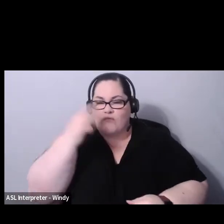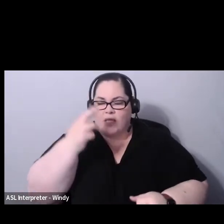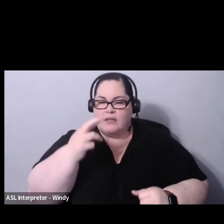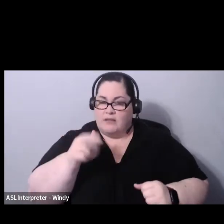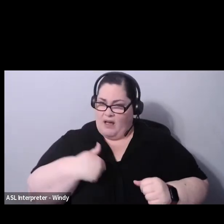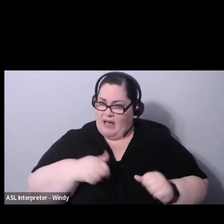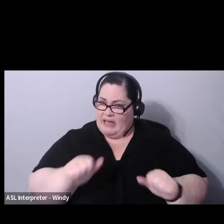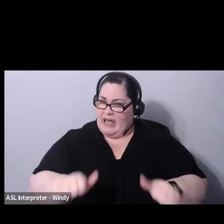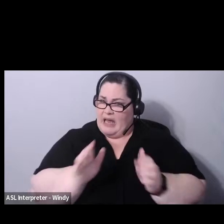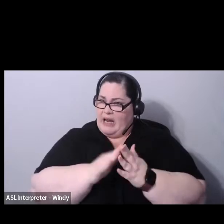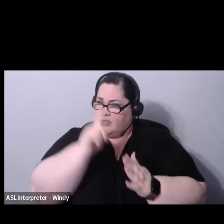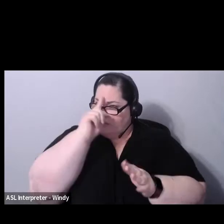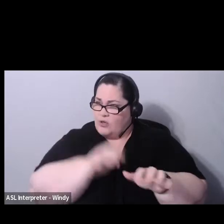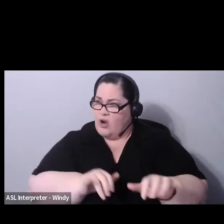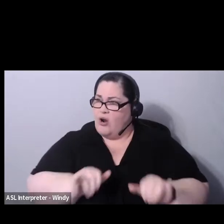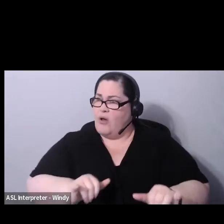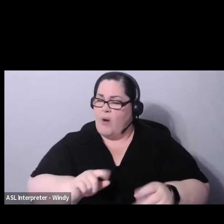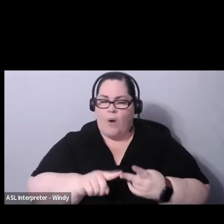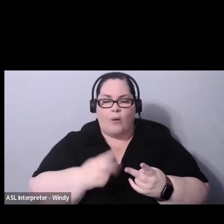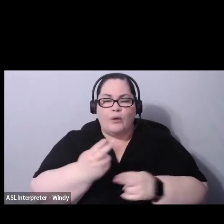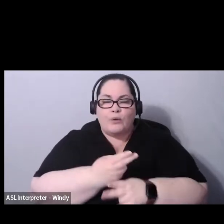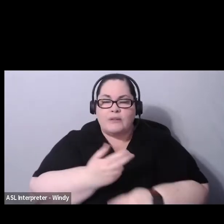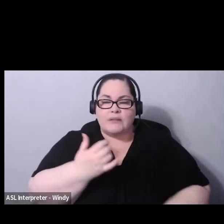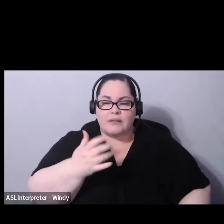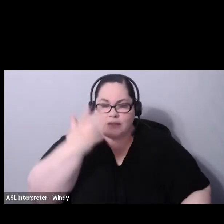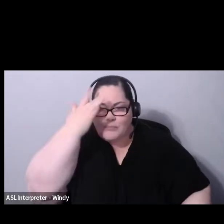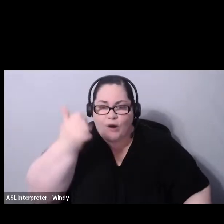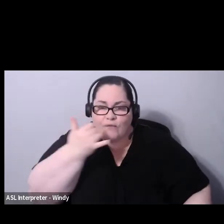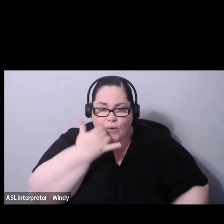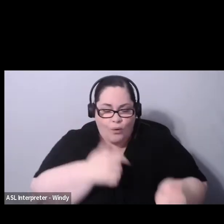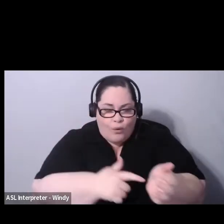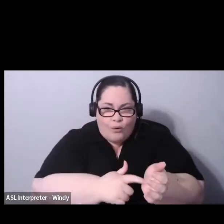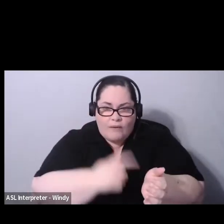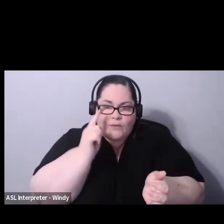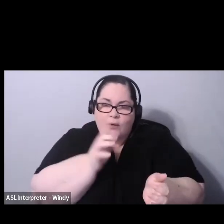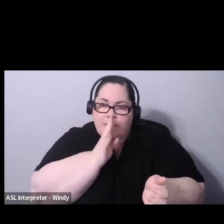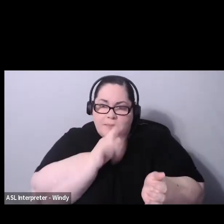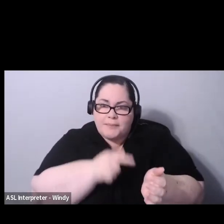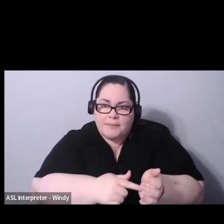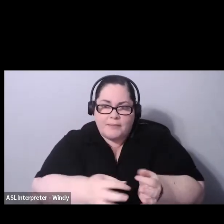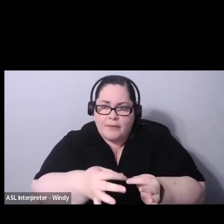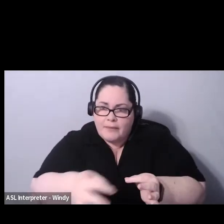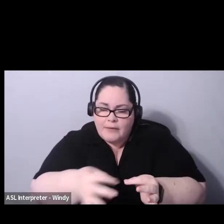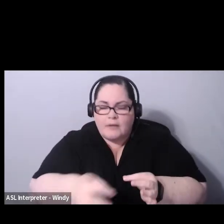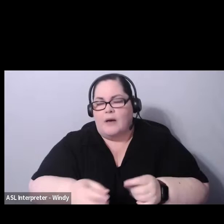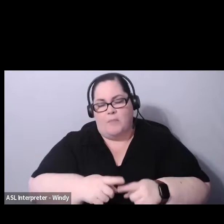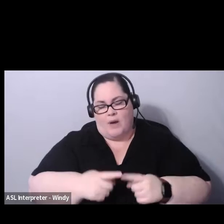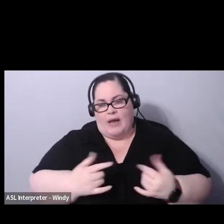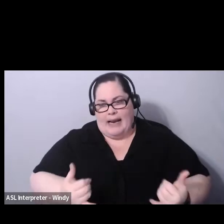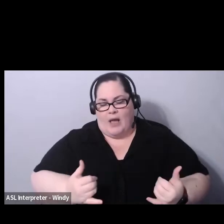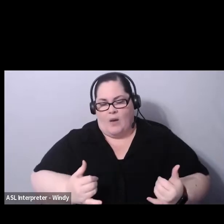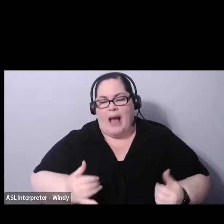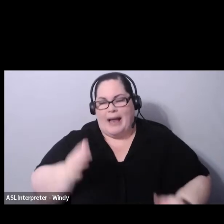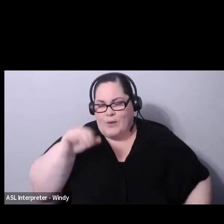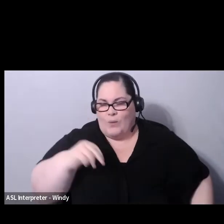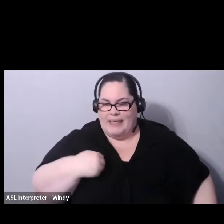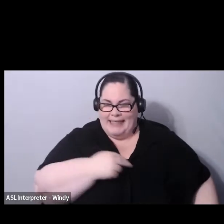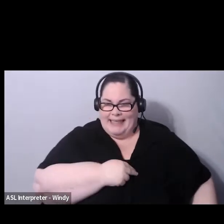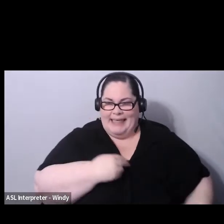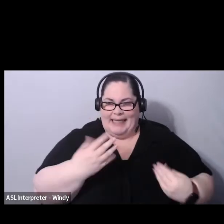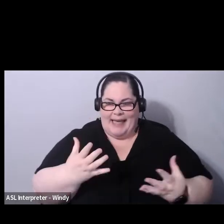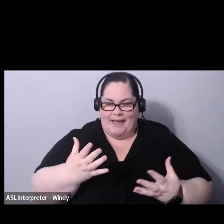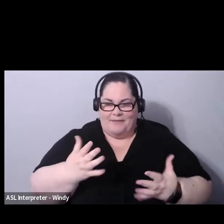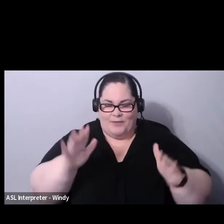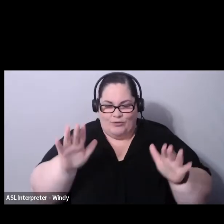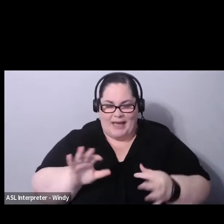try their smartphone to use automatic speech recognition. But here we're really thinking about, I know Nikki gave us some